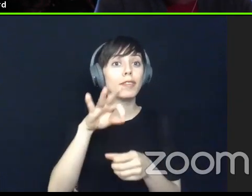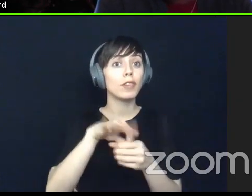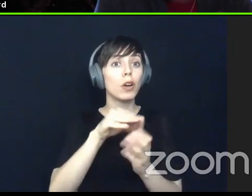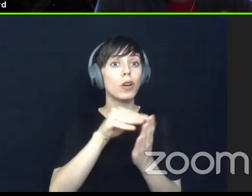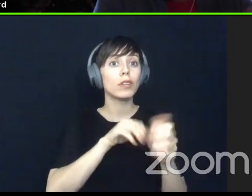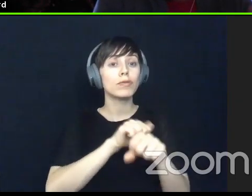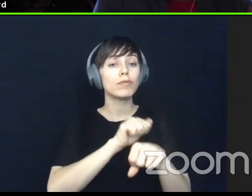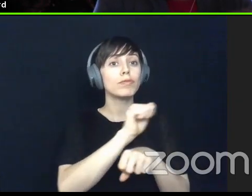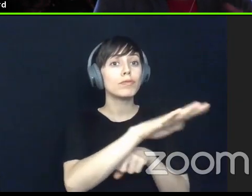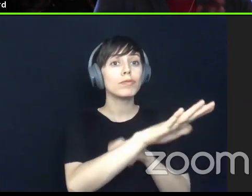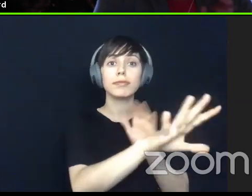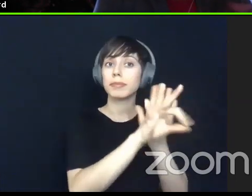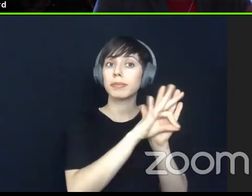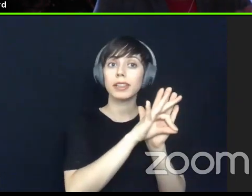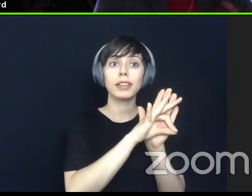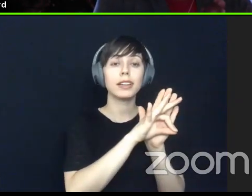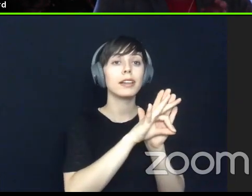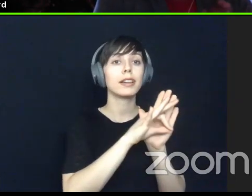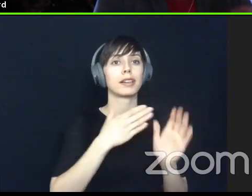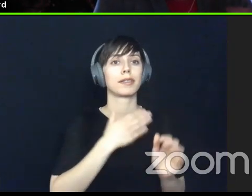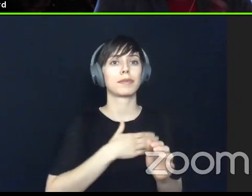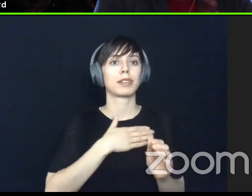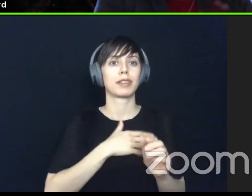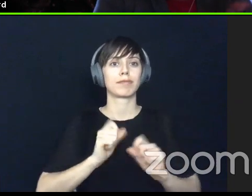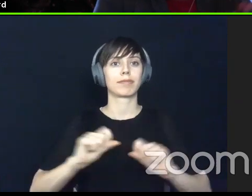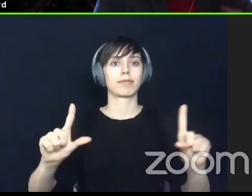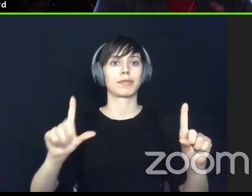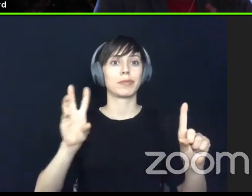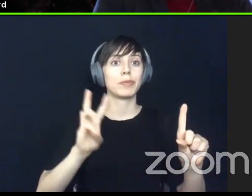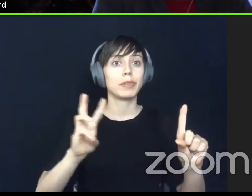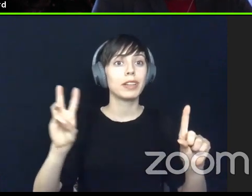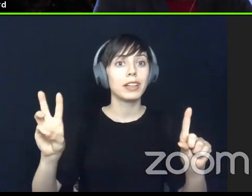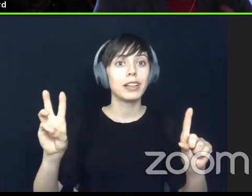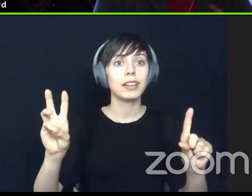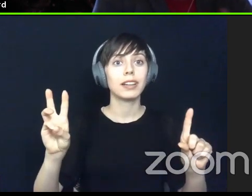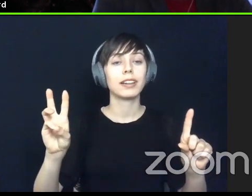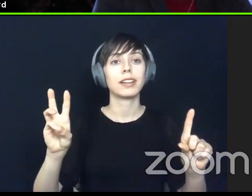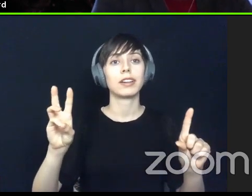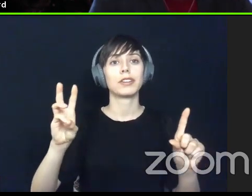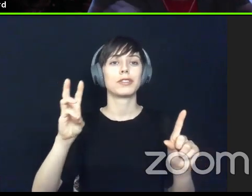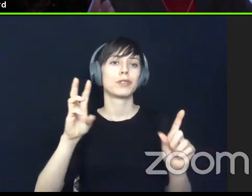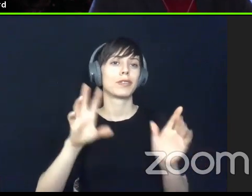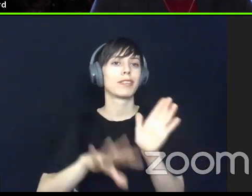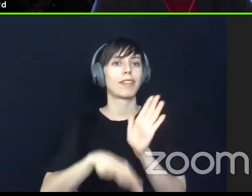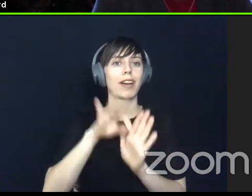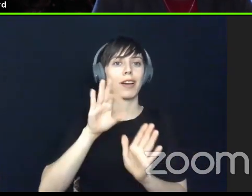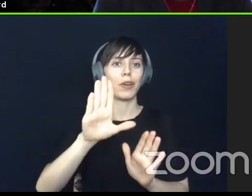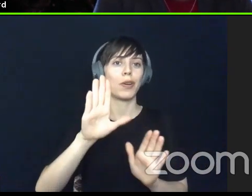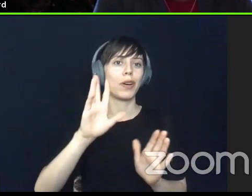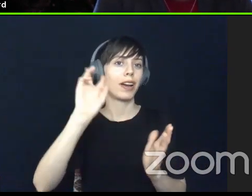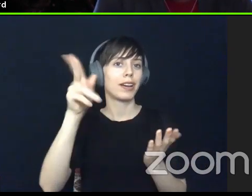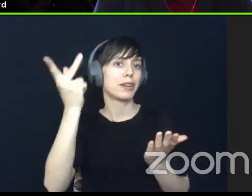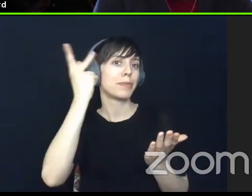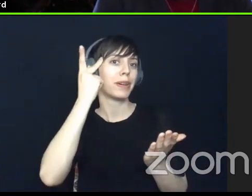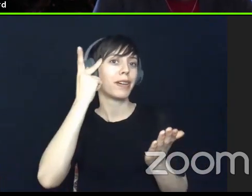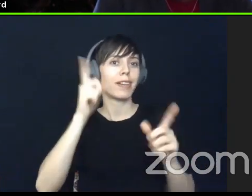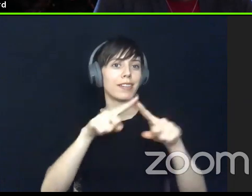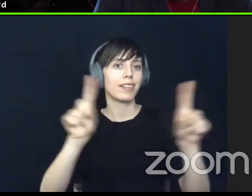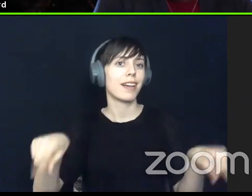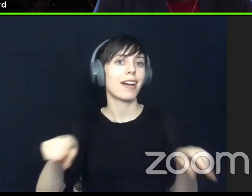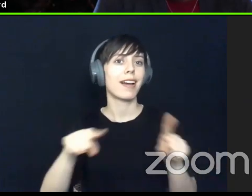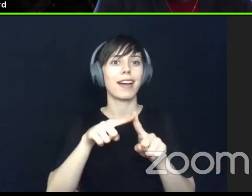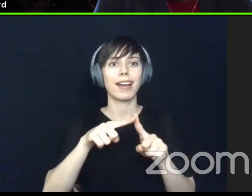your choice, please check out our website and find out where you can get your political swag and take some pictures with social media to